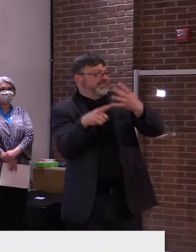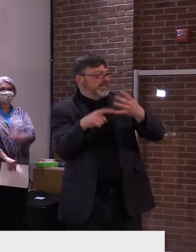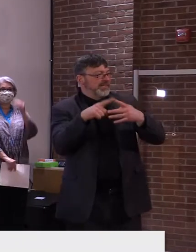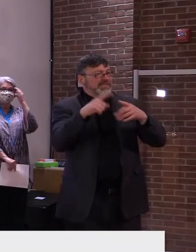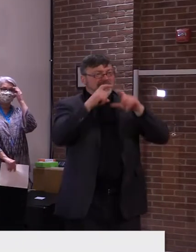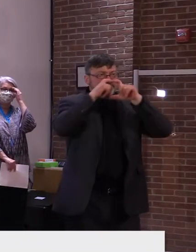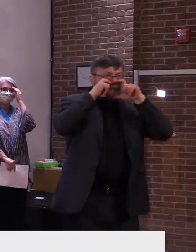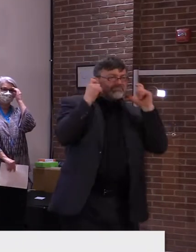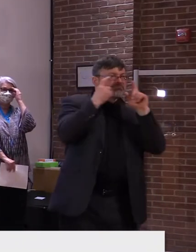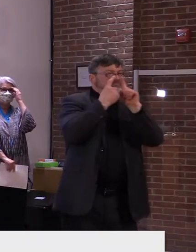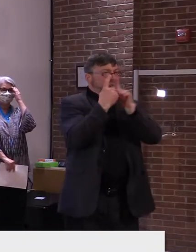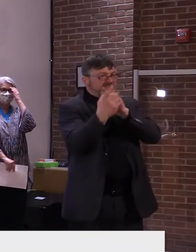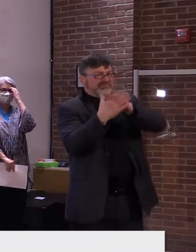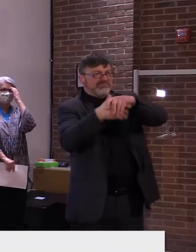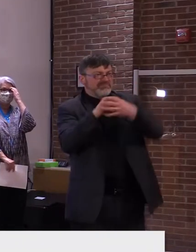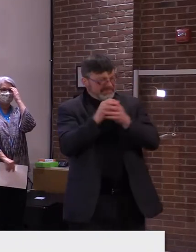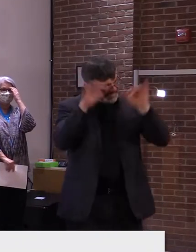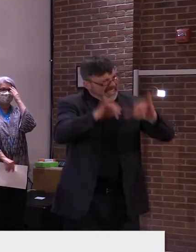up.